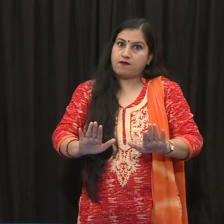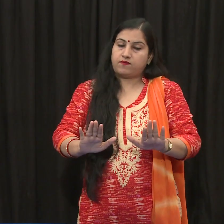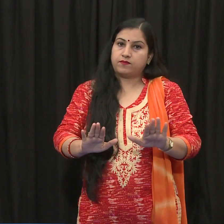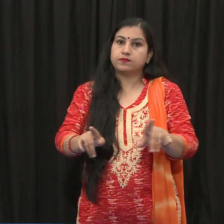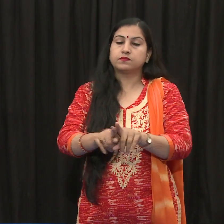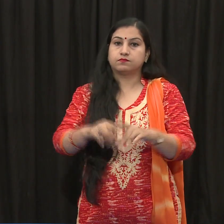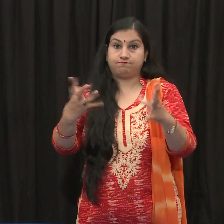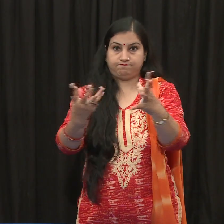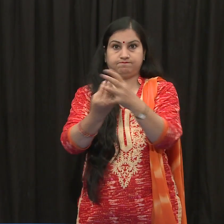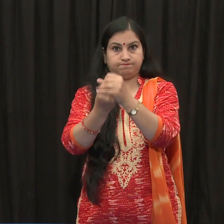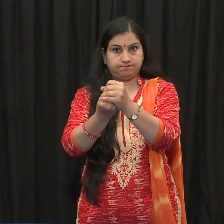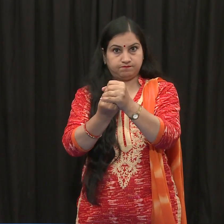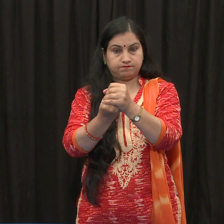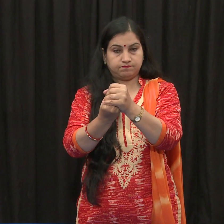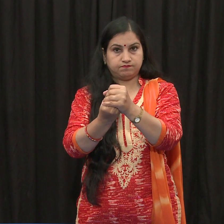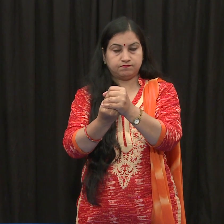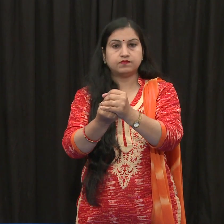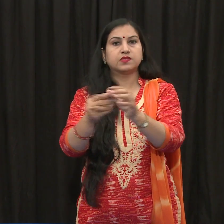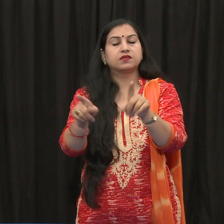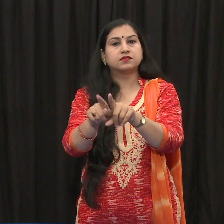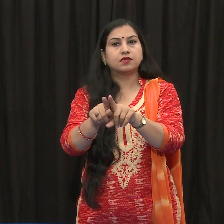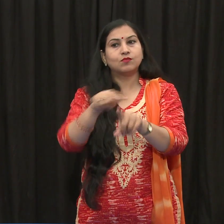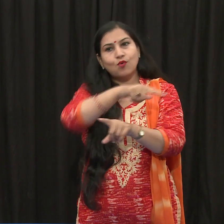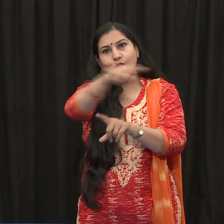unity, and integrity.